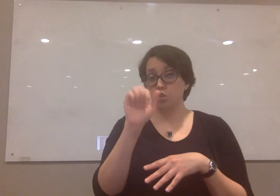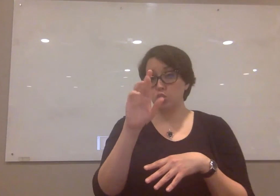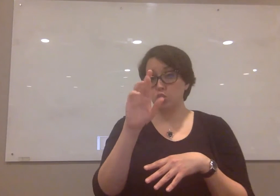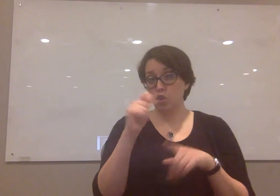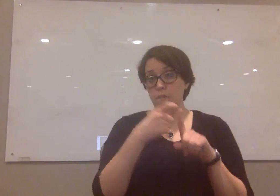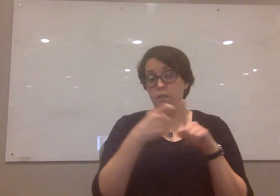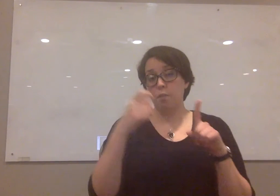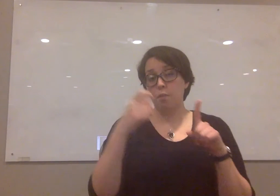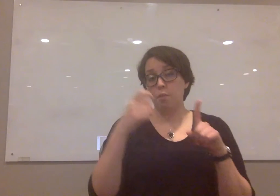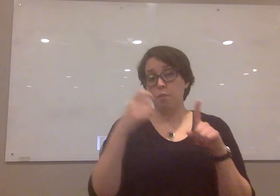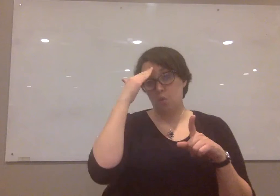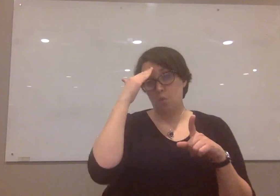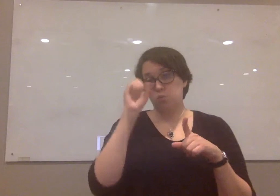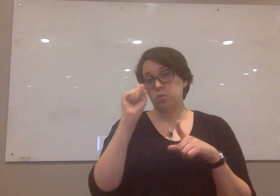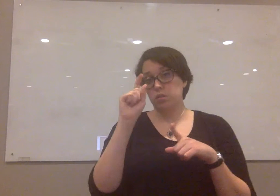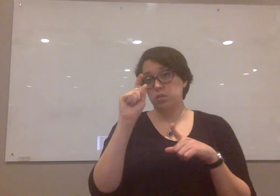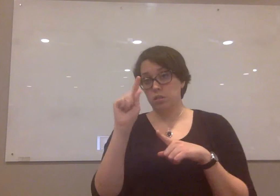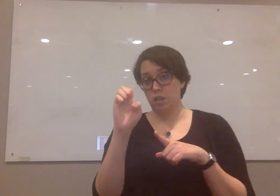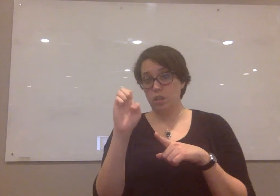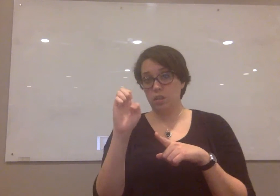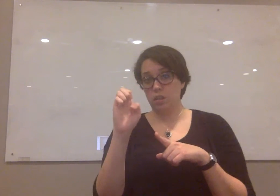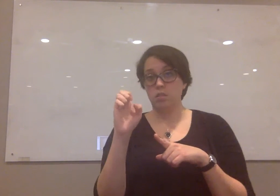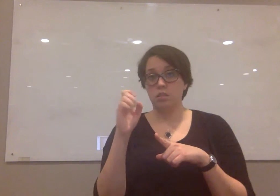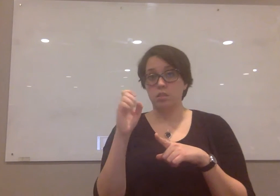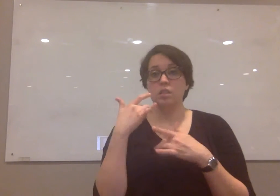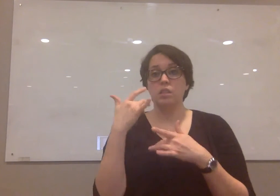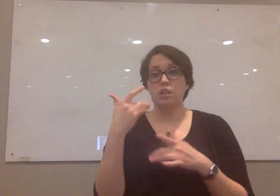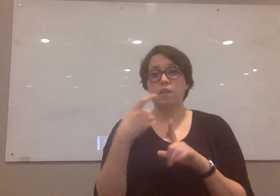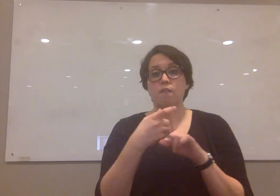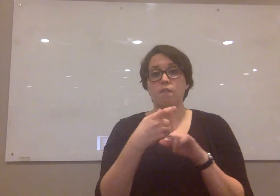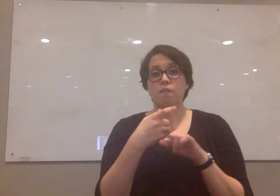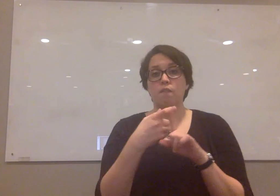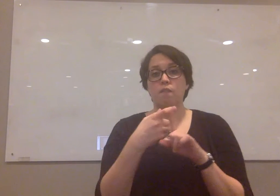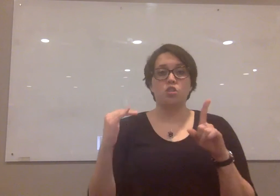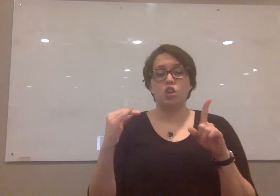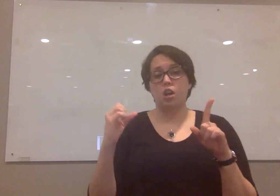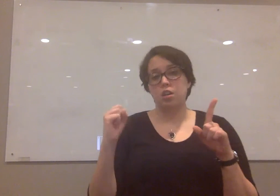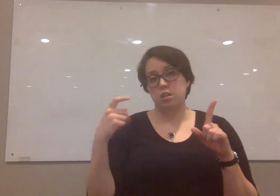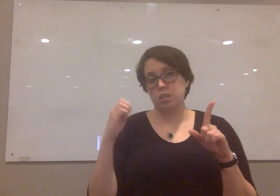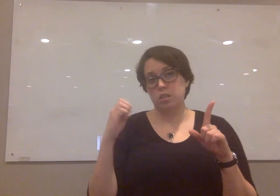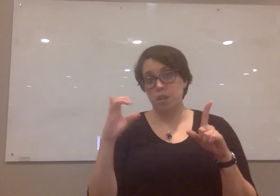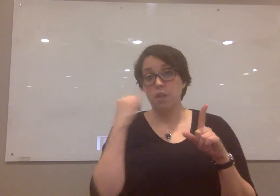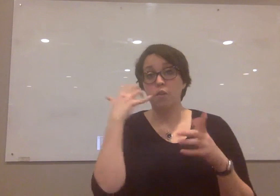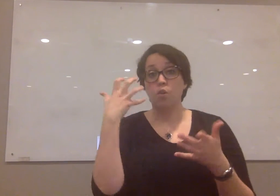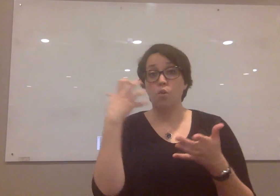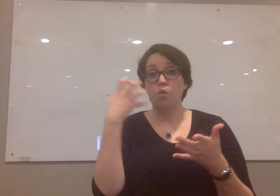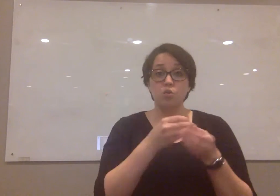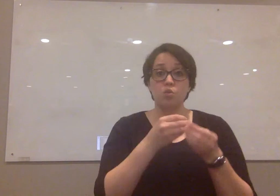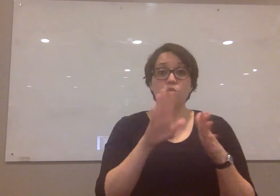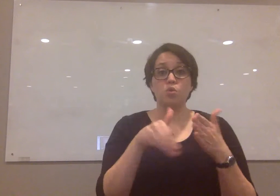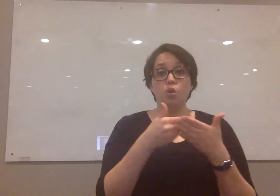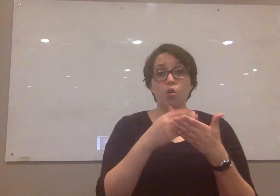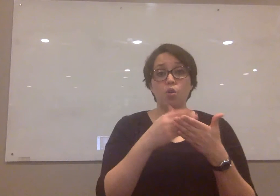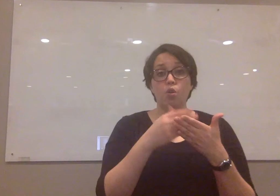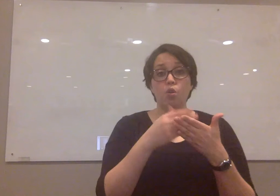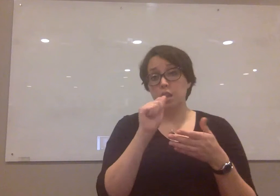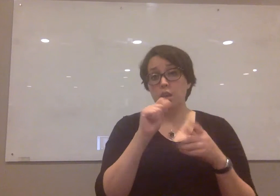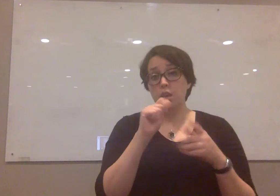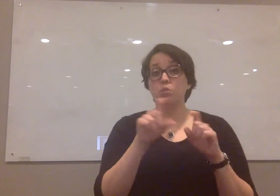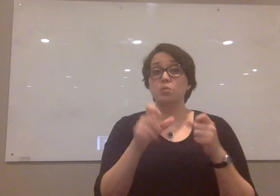child spec. So then you're like, well, if it crashes, I lost all my data. So then you save it in an external data store, like a database. But you have to always